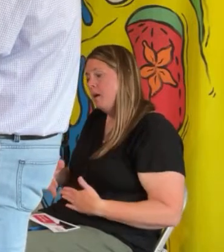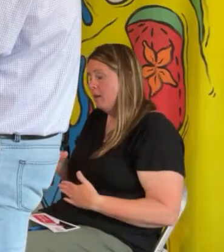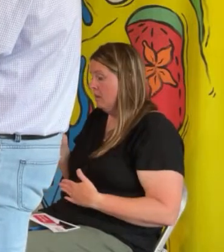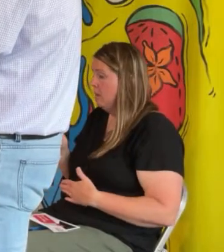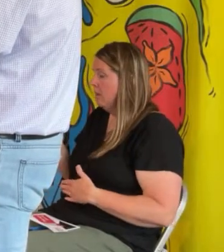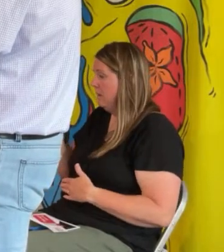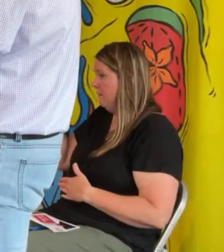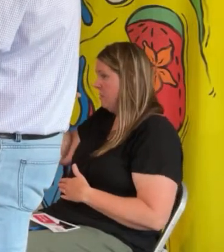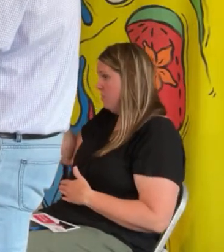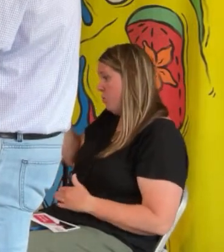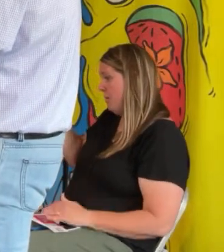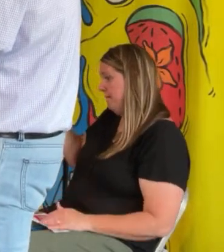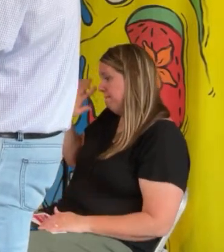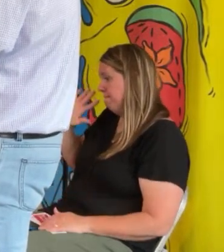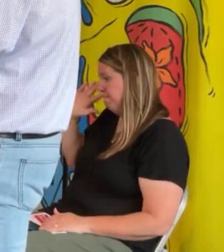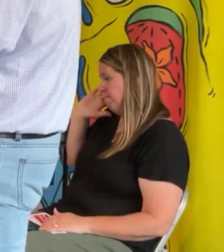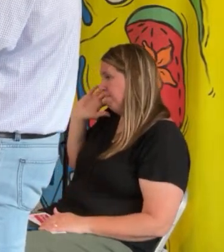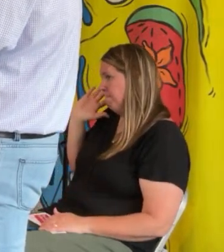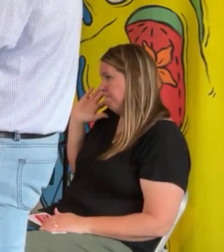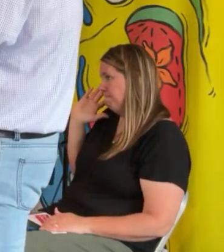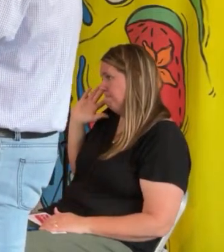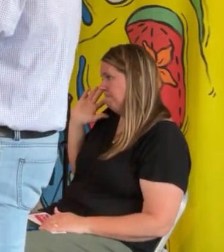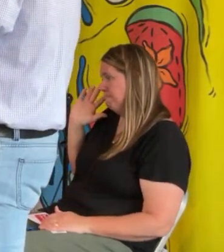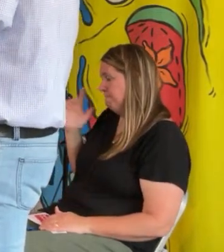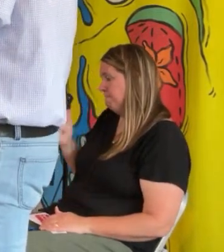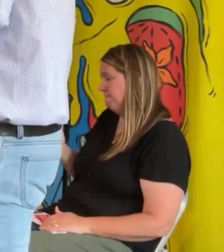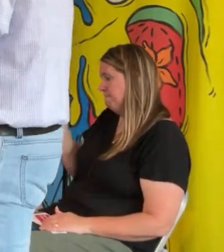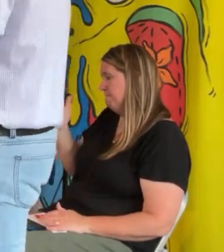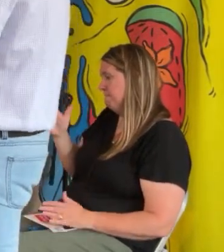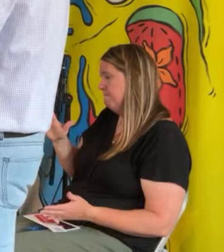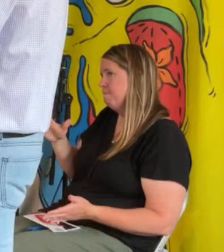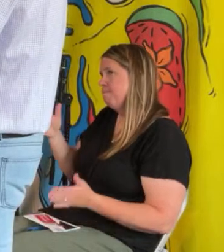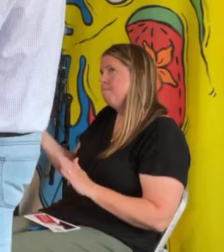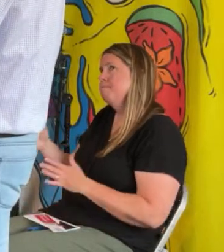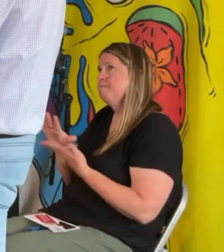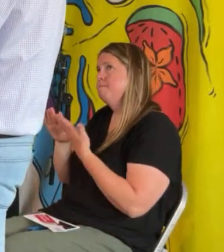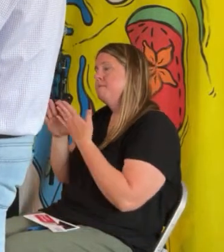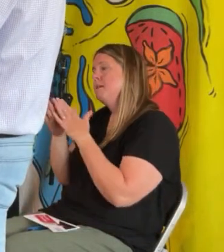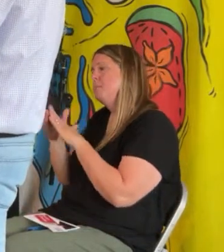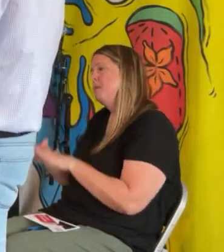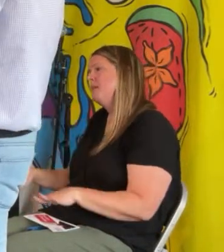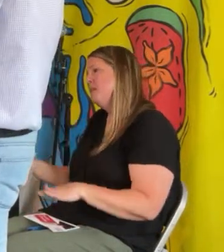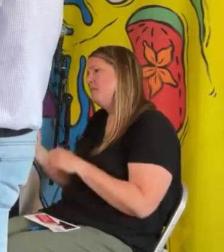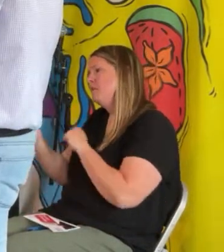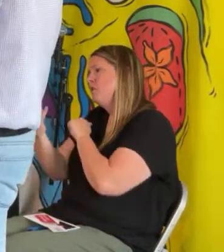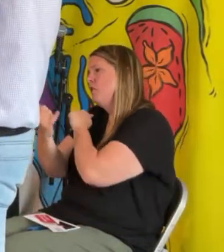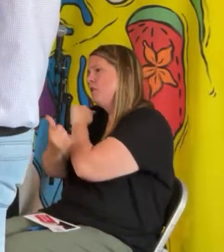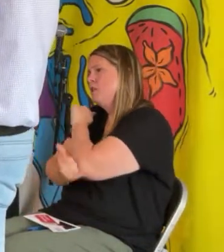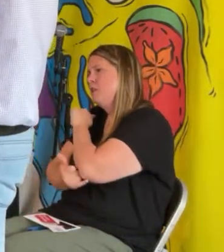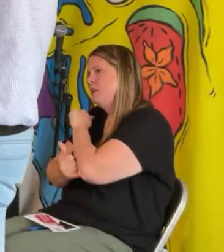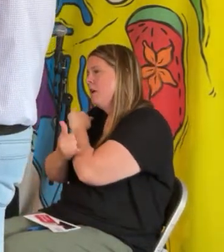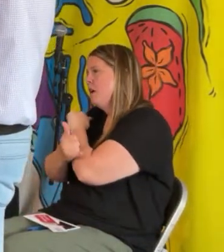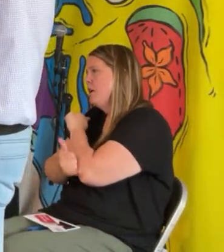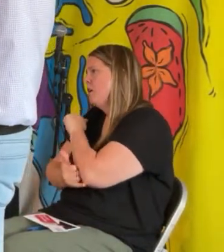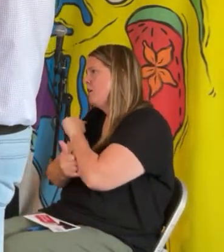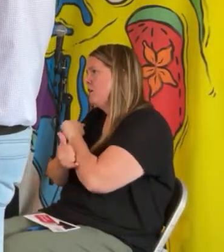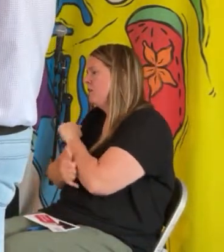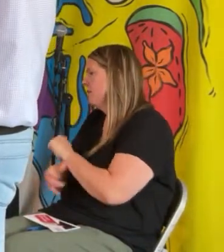body of a boy. It is a peaceful country, and it clips